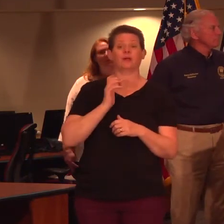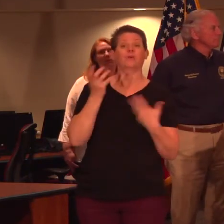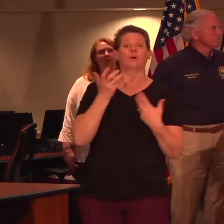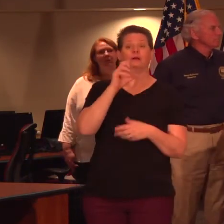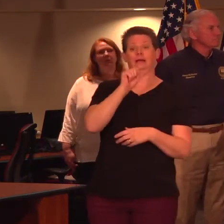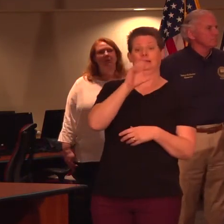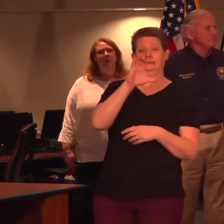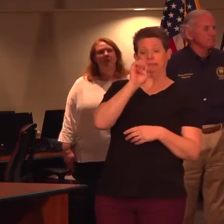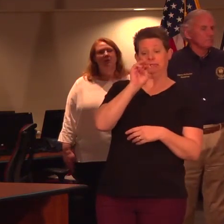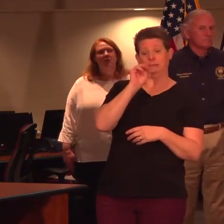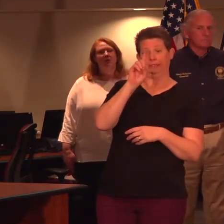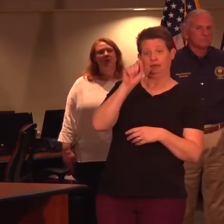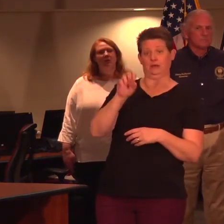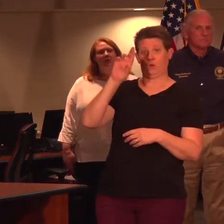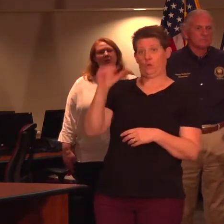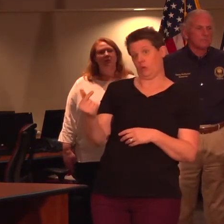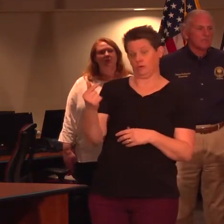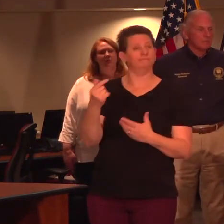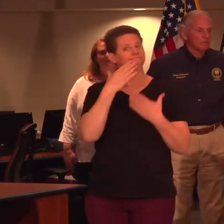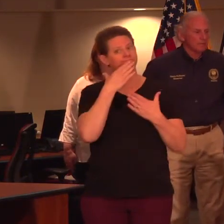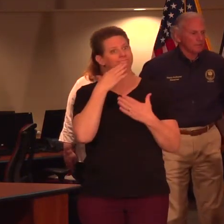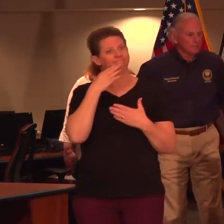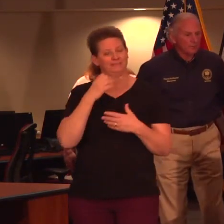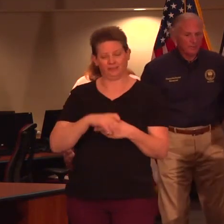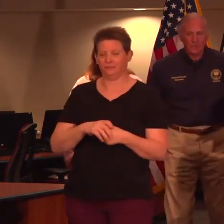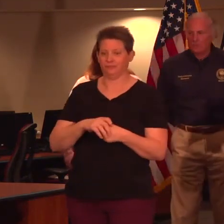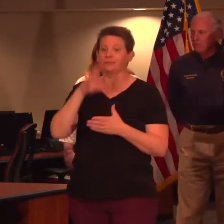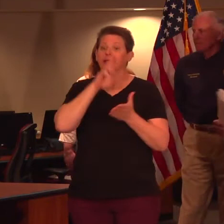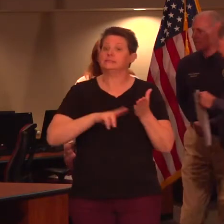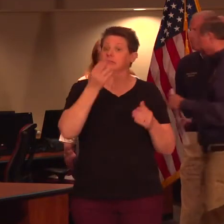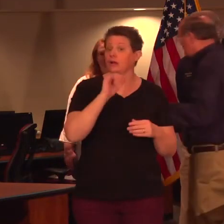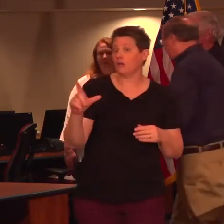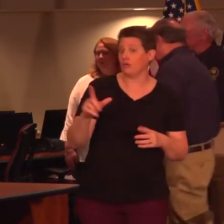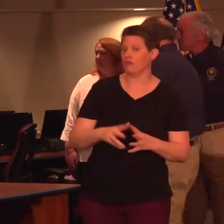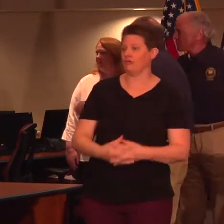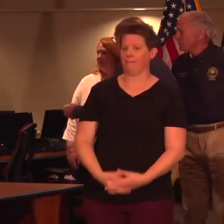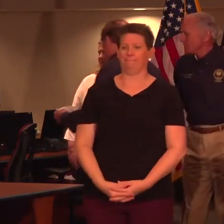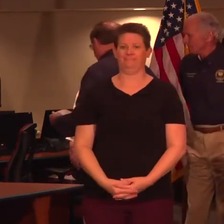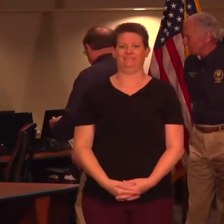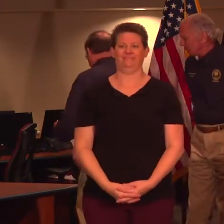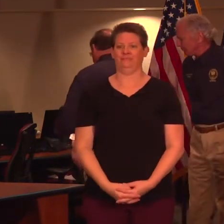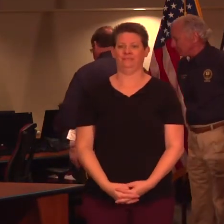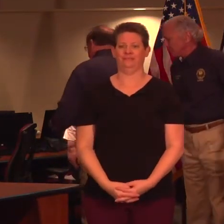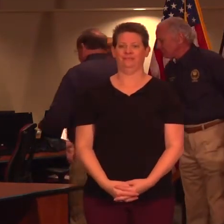at scemd.org. Thank you, sir. Thanks, sir. Secretary Hall.